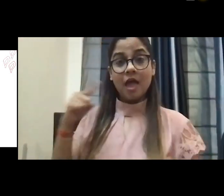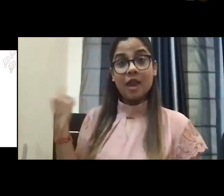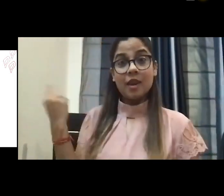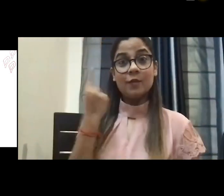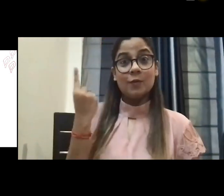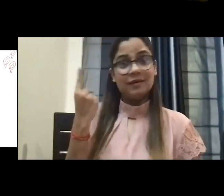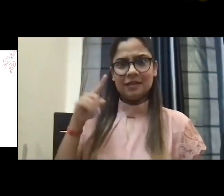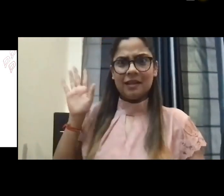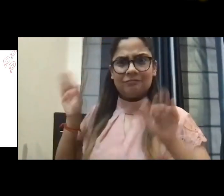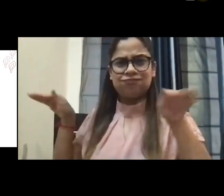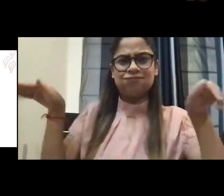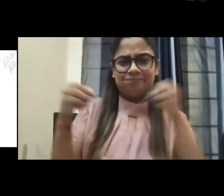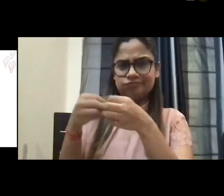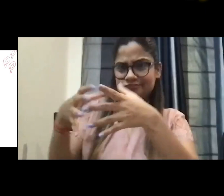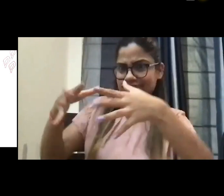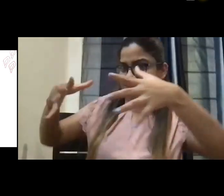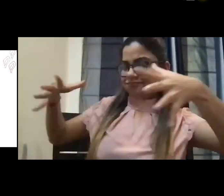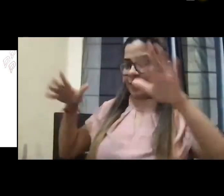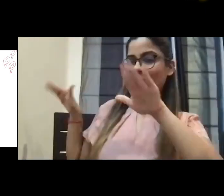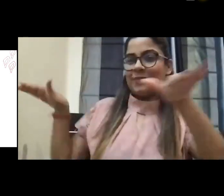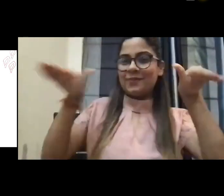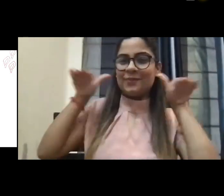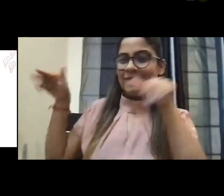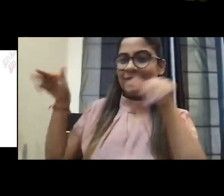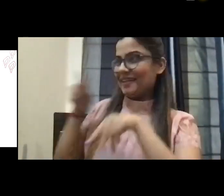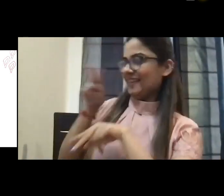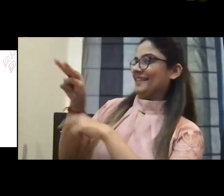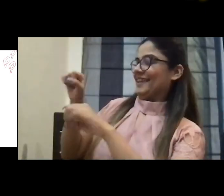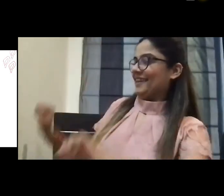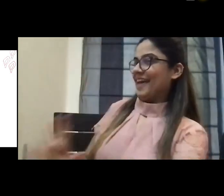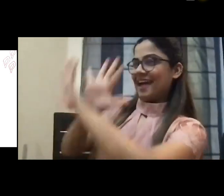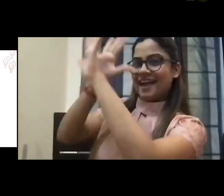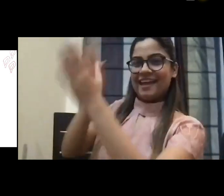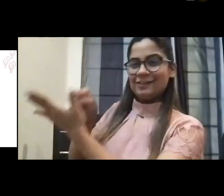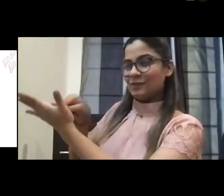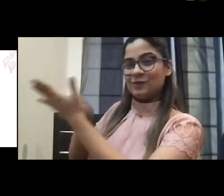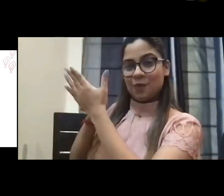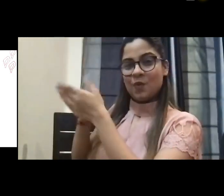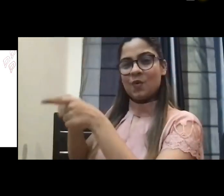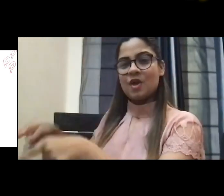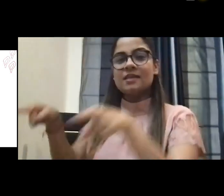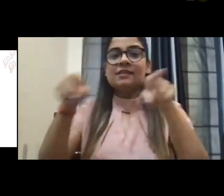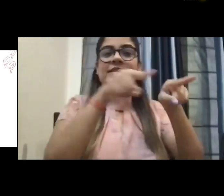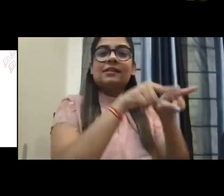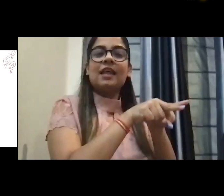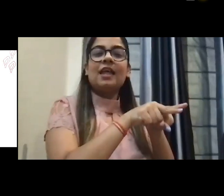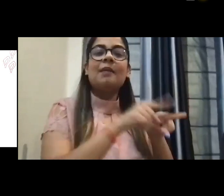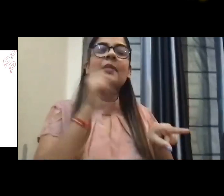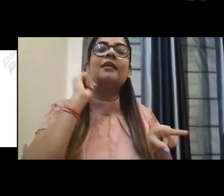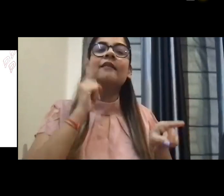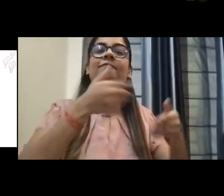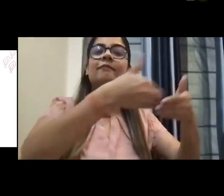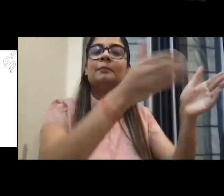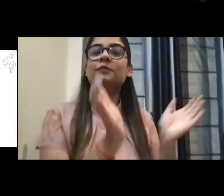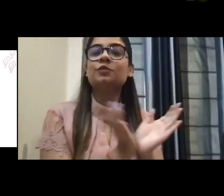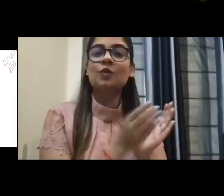light, right? But does the firefly fly alone? It doesn't. It always flies in a group. So you see that, okay, if the group is together,